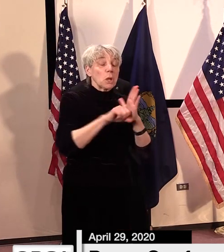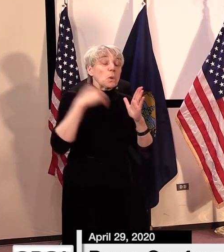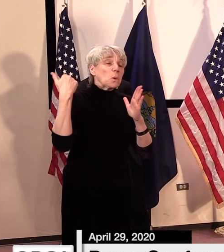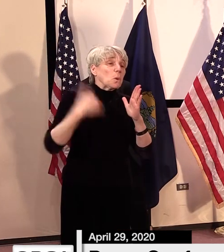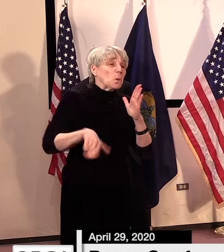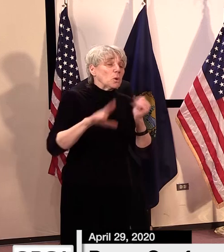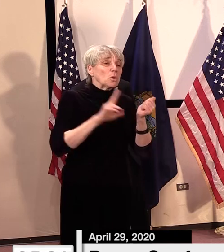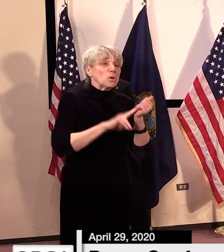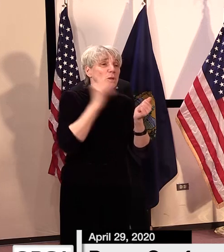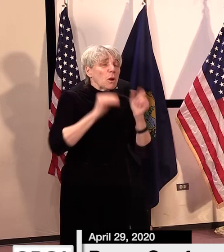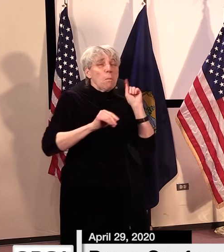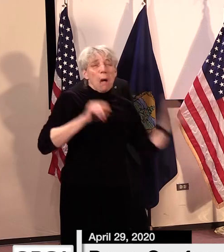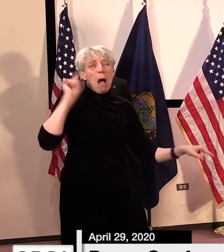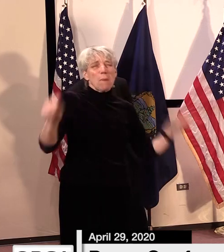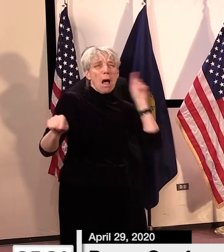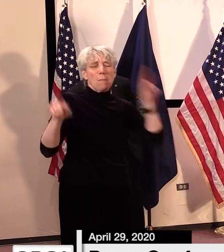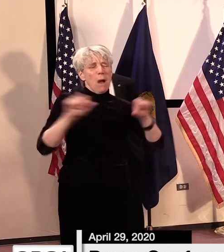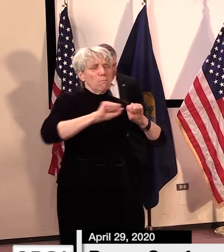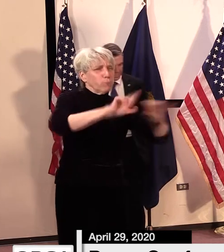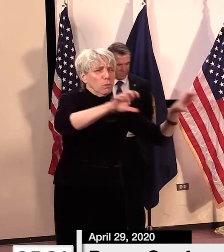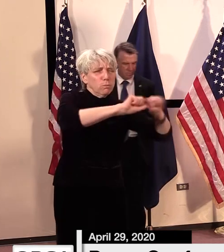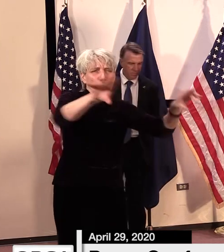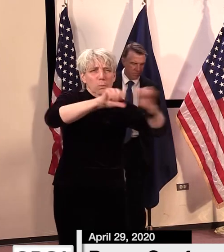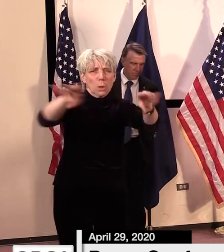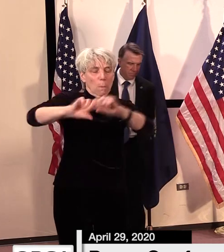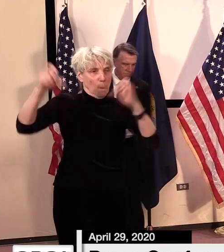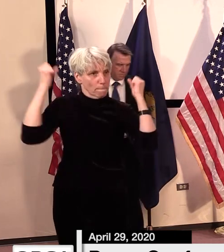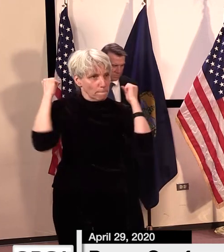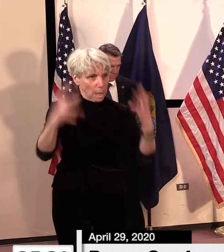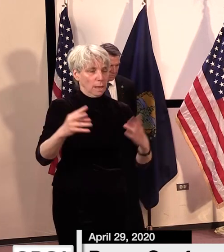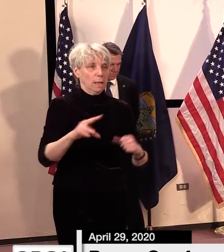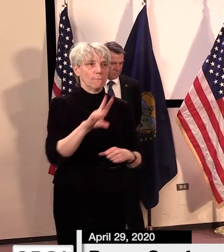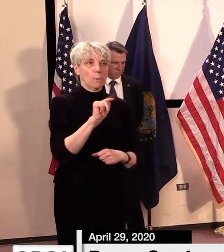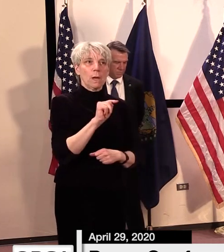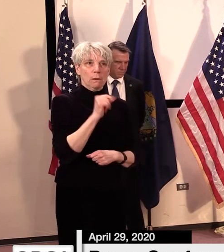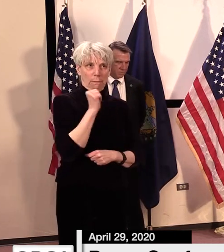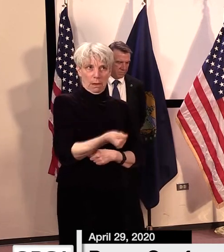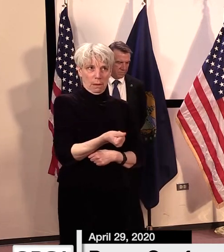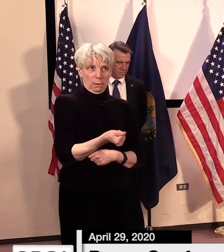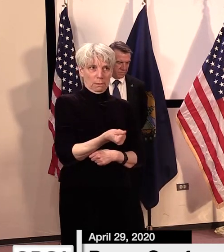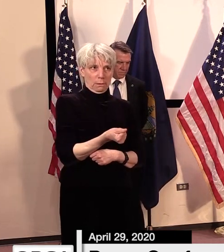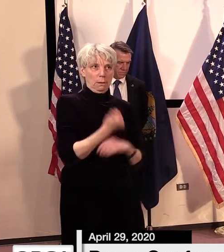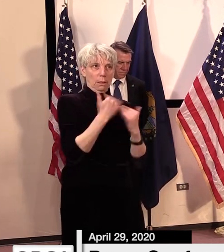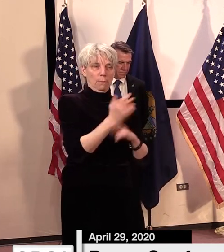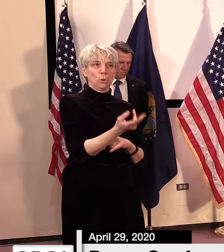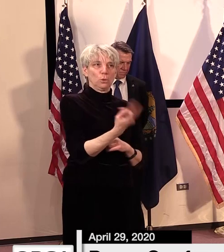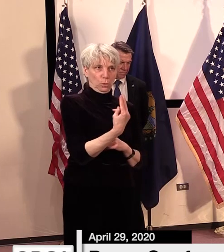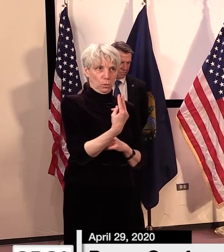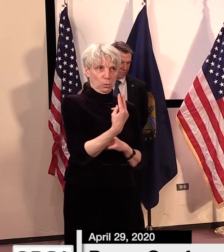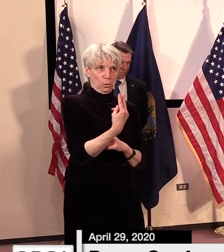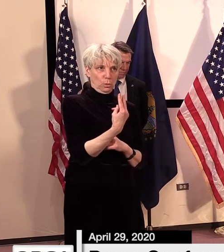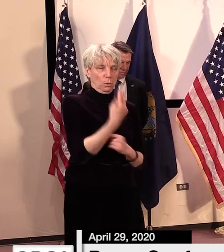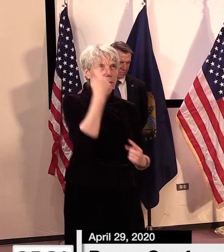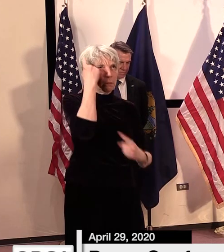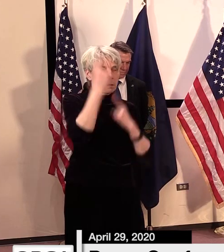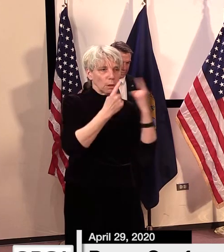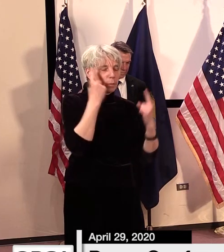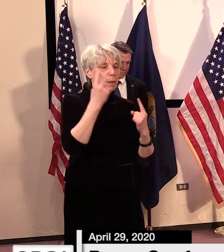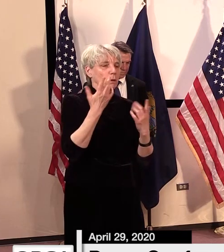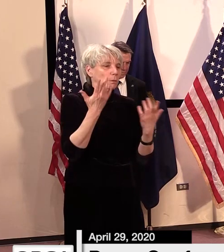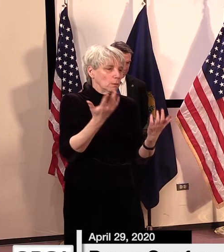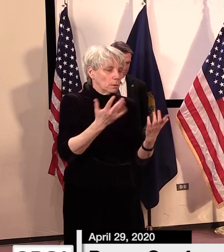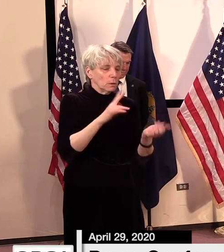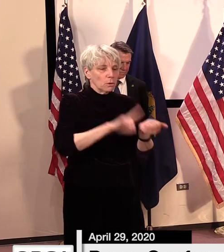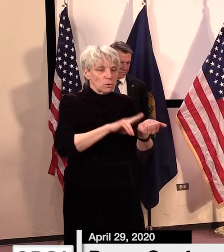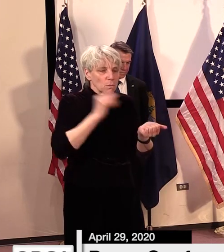a whole host of either long-term care facilities, assisted care facilities, senior high-rise